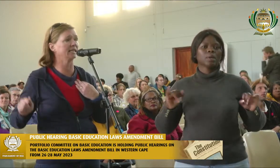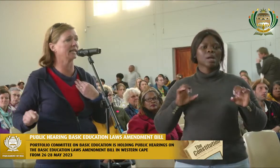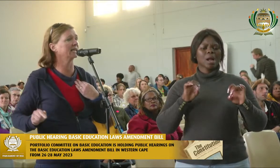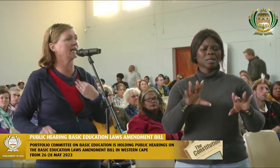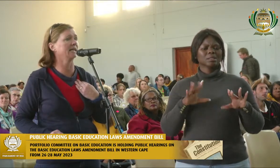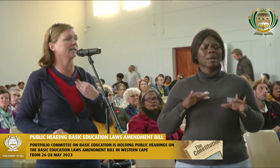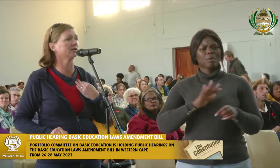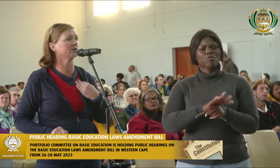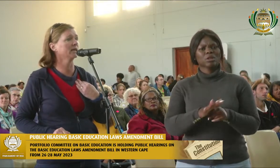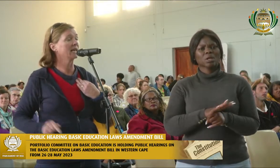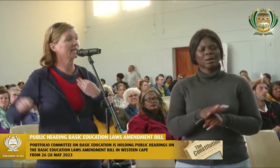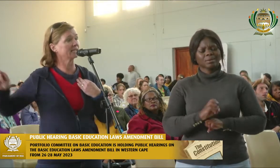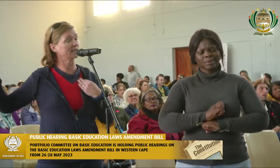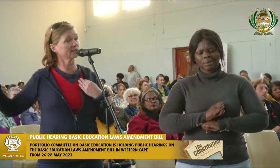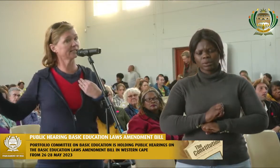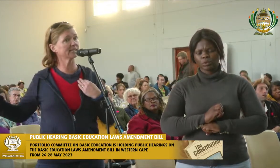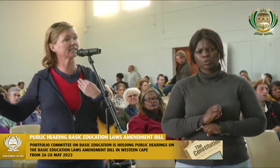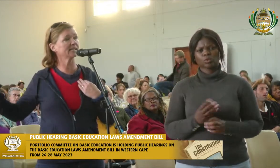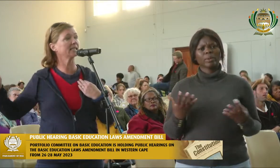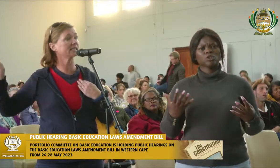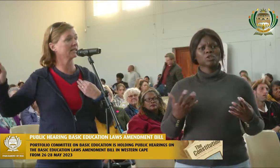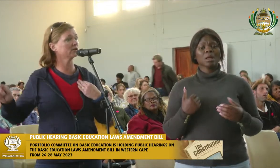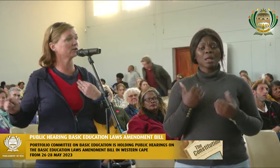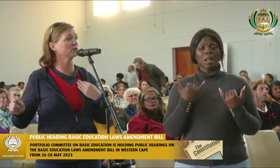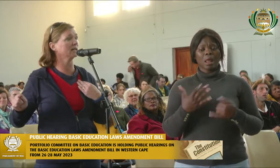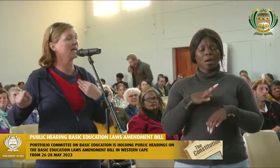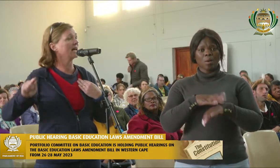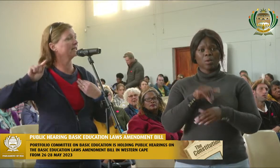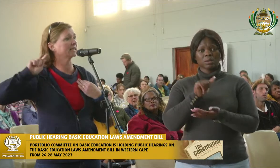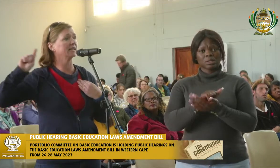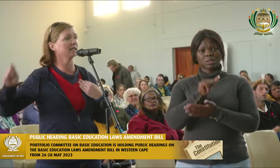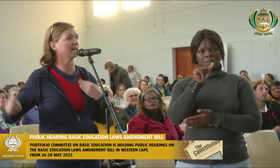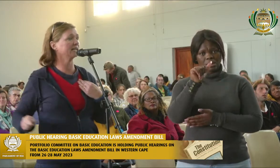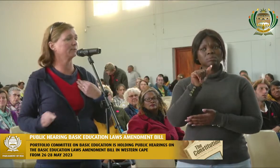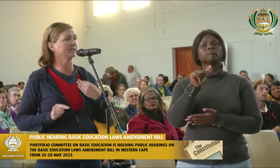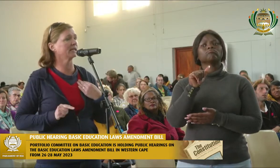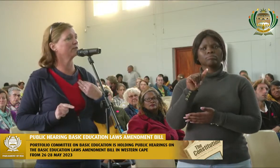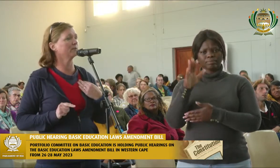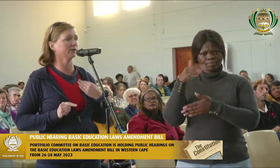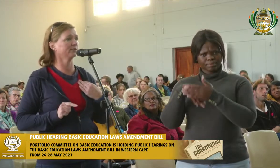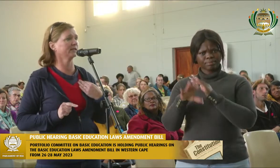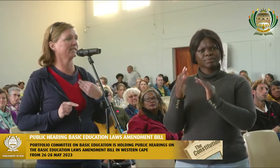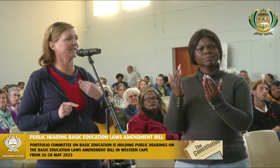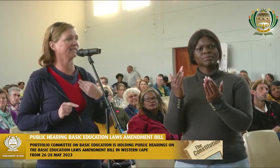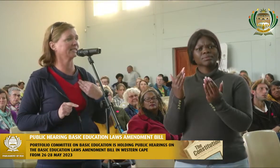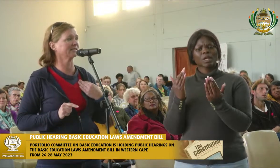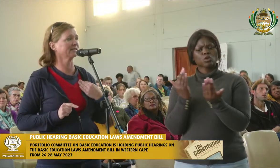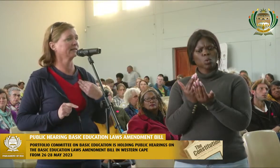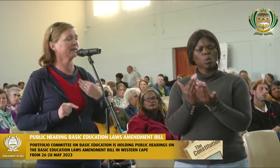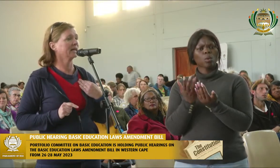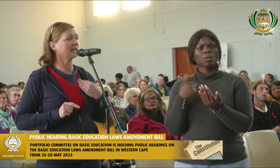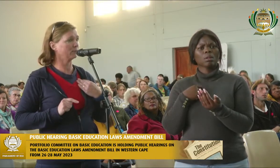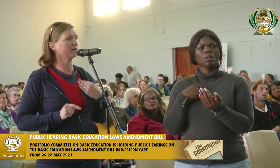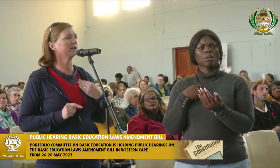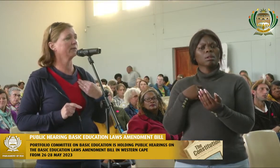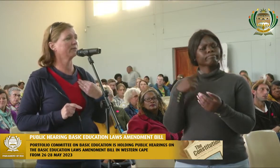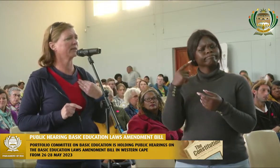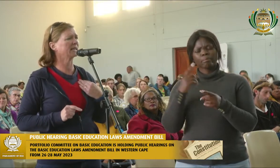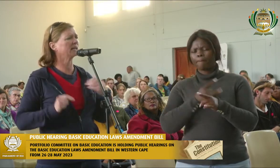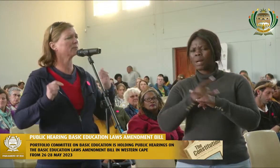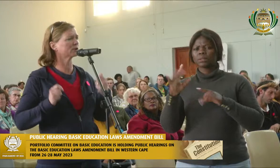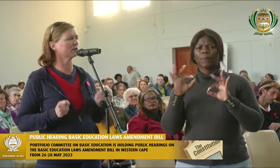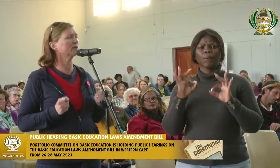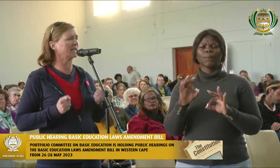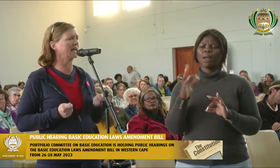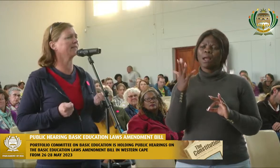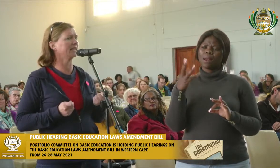much at a young age. He's now 16, he's in a school, and he's getting 90% for most of his tests. And I'm proud of him for